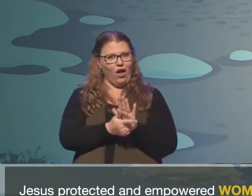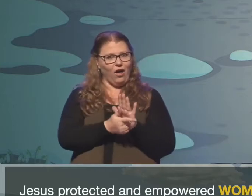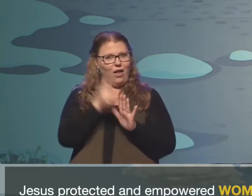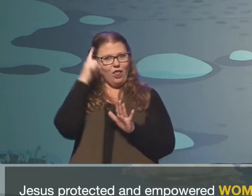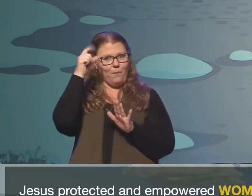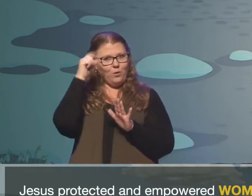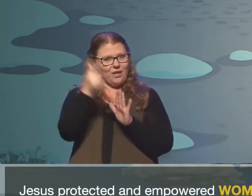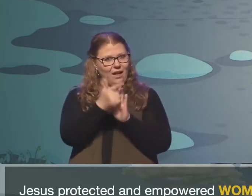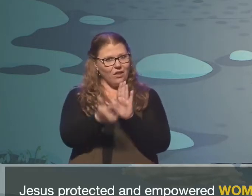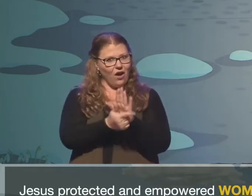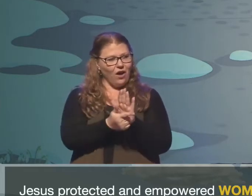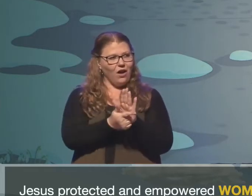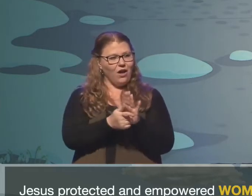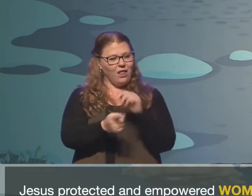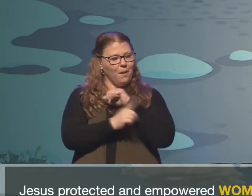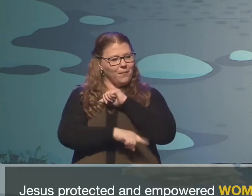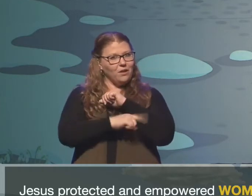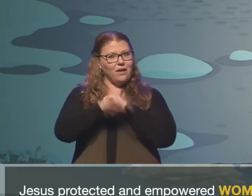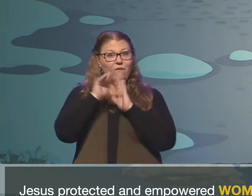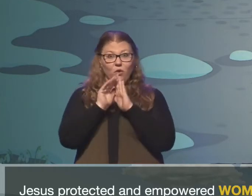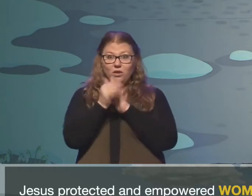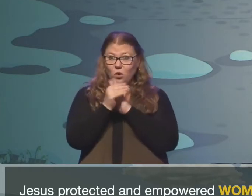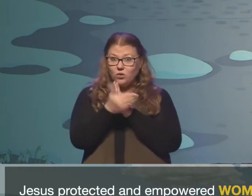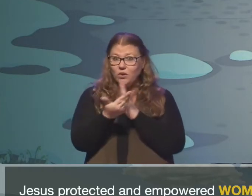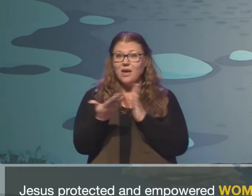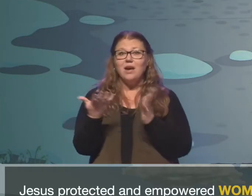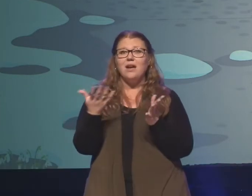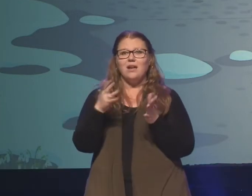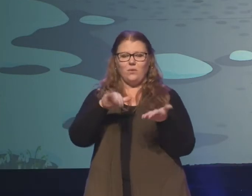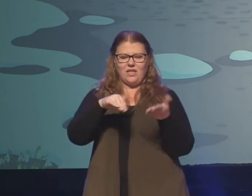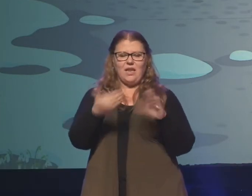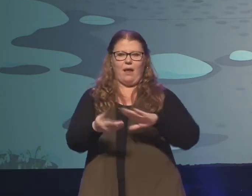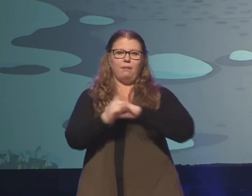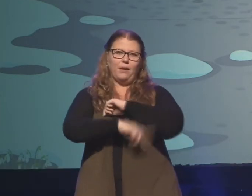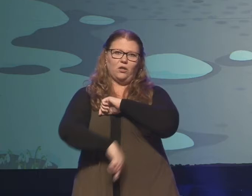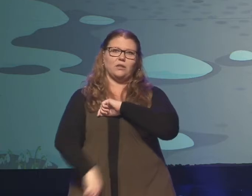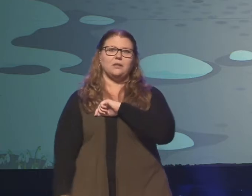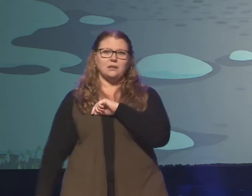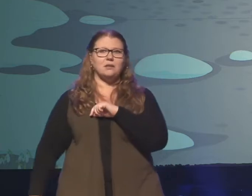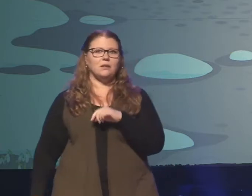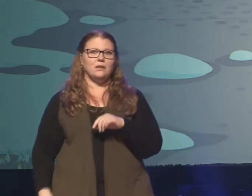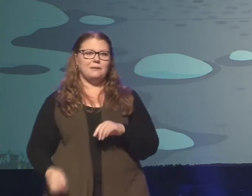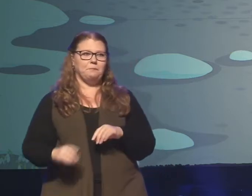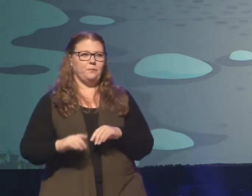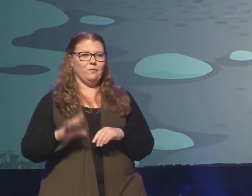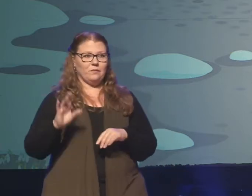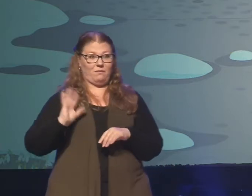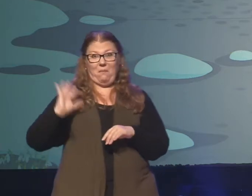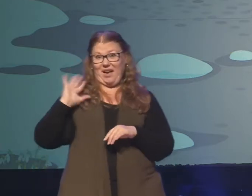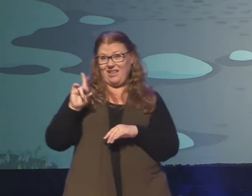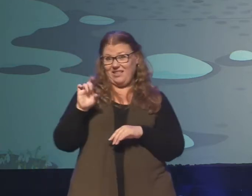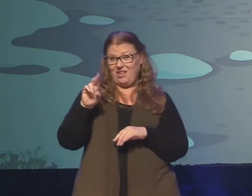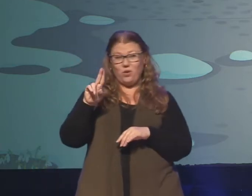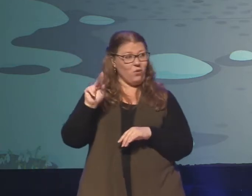law, the penalty for adultery was the death penalty. Like in Deuteronomy, that's what the deal